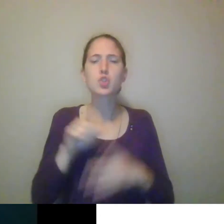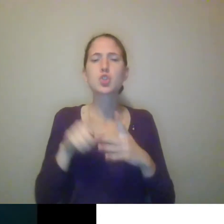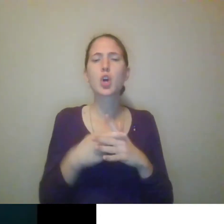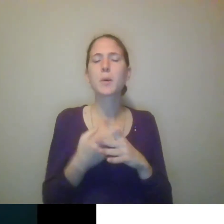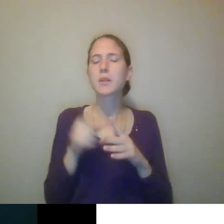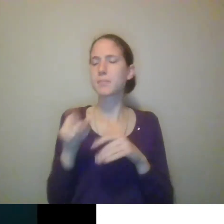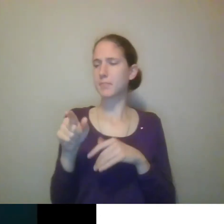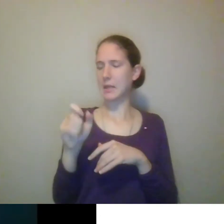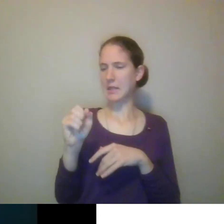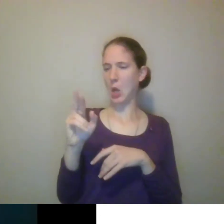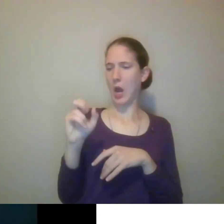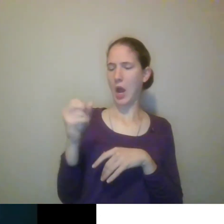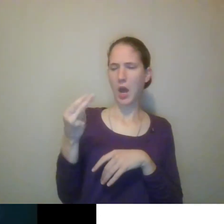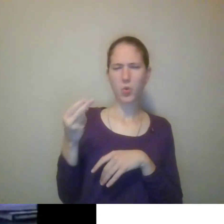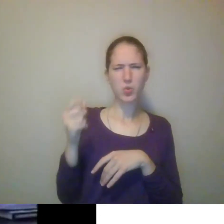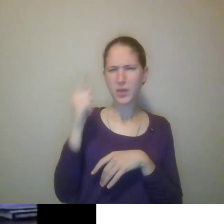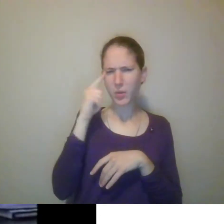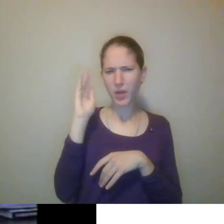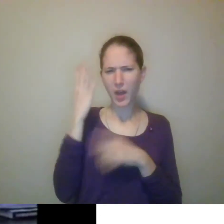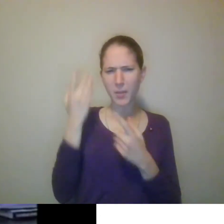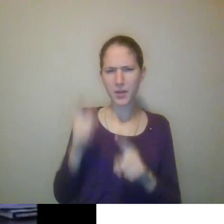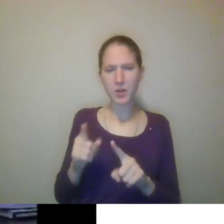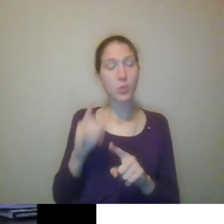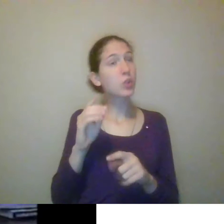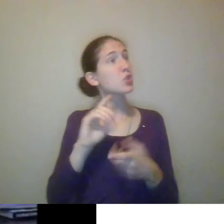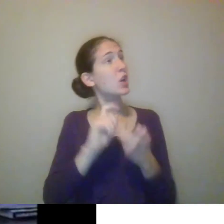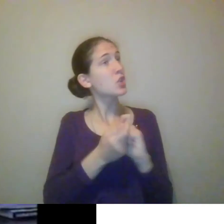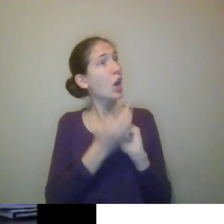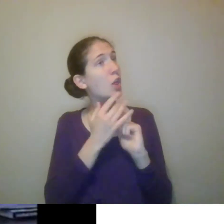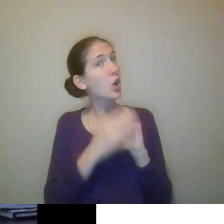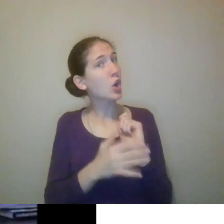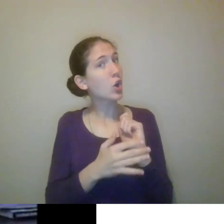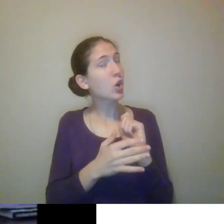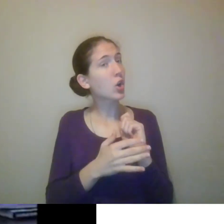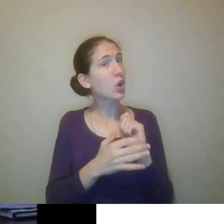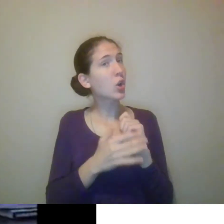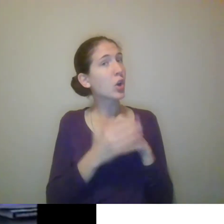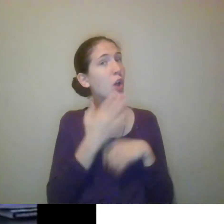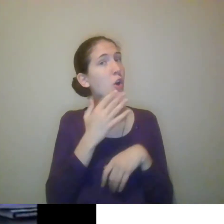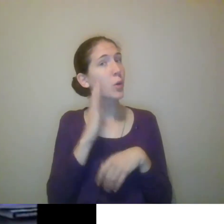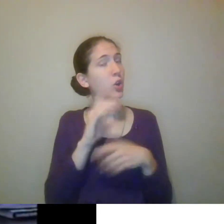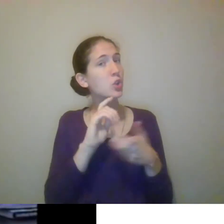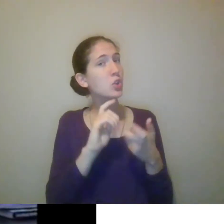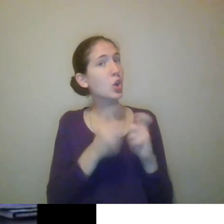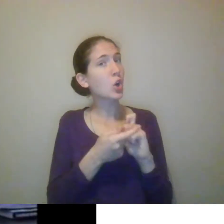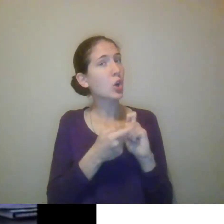start with Sarah's idea. What do you think is going to happen? What's going to turn red?